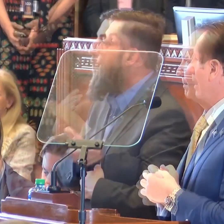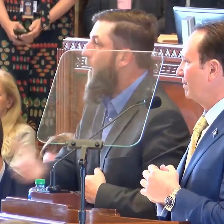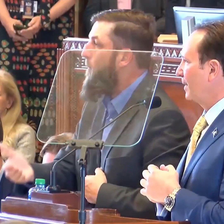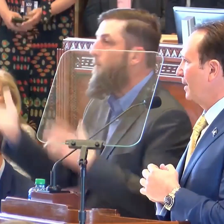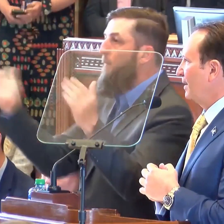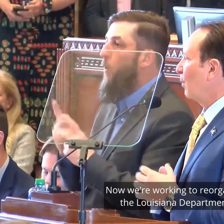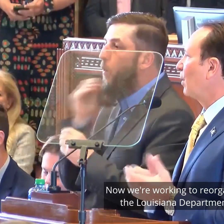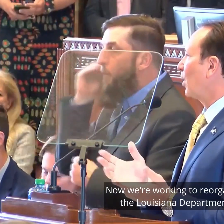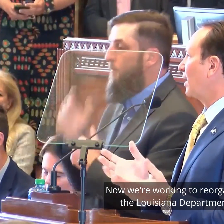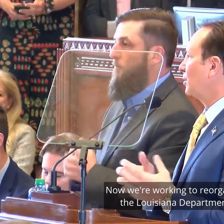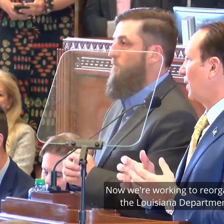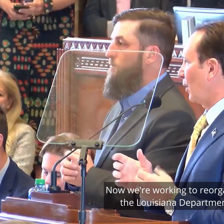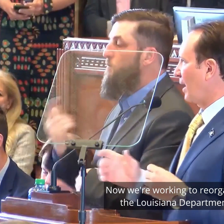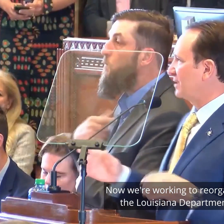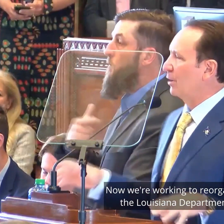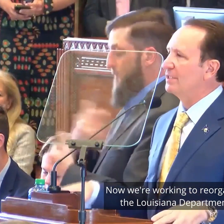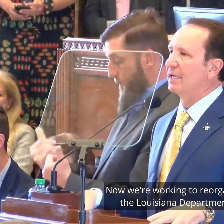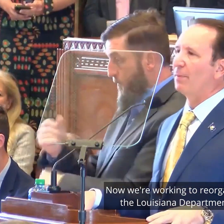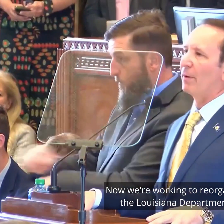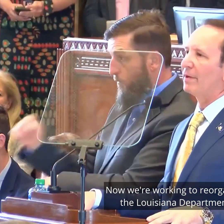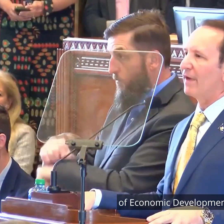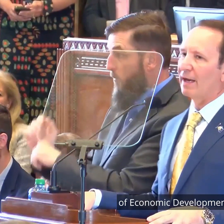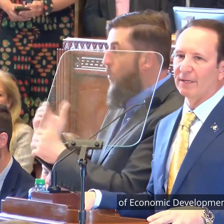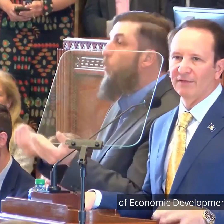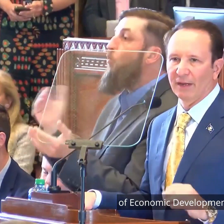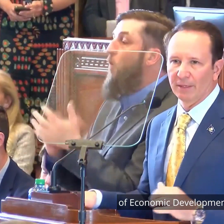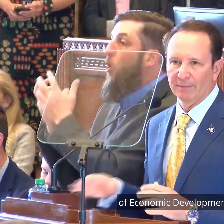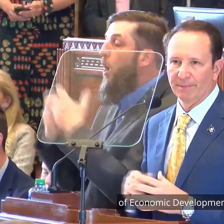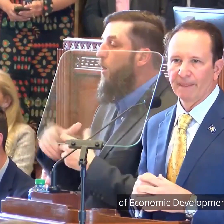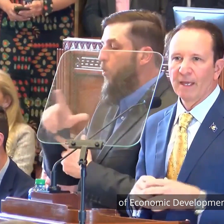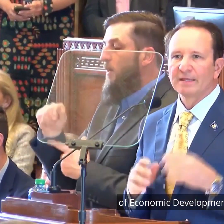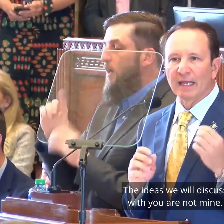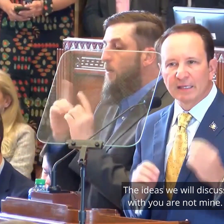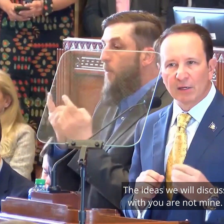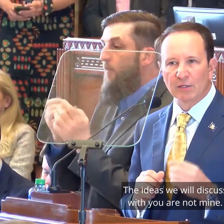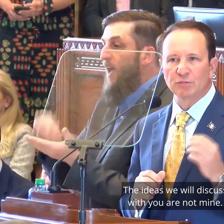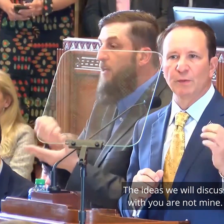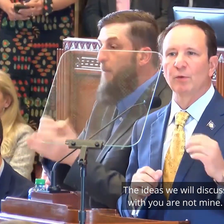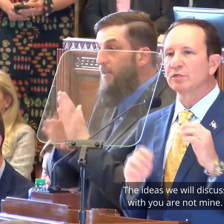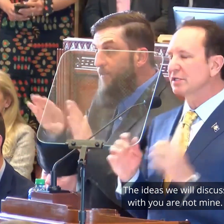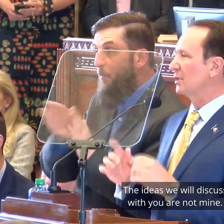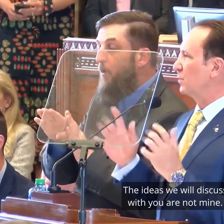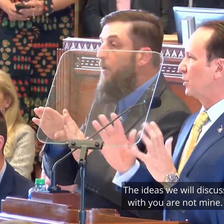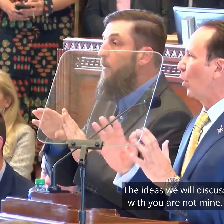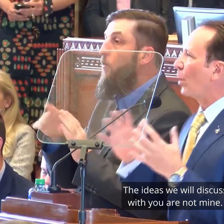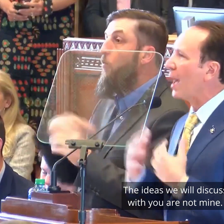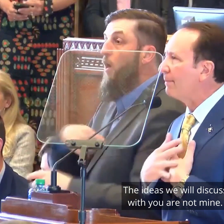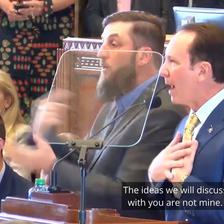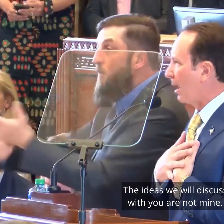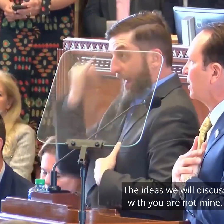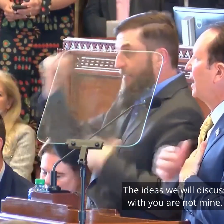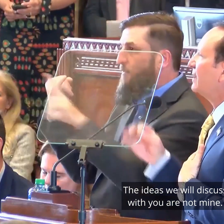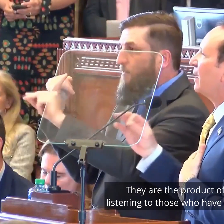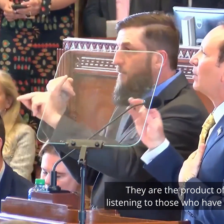Louisiana. Now, we're working to reorganize the Louisiana Department of Economic Development. The ideas we will discuss with you are